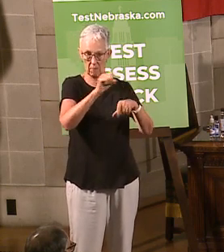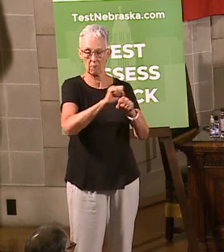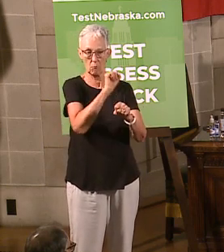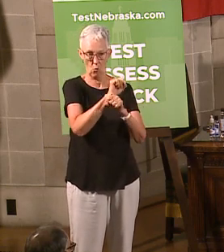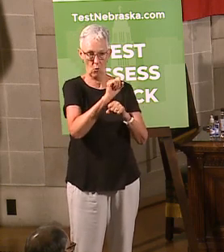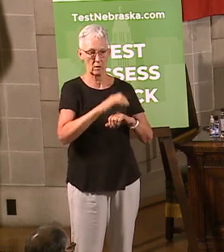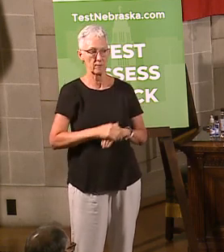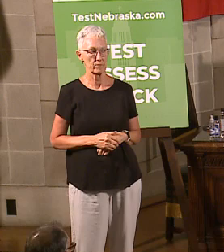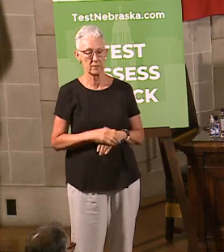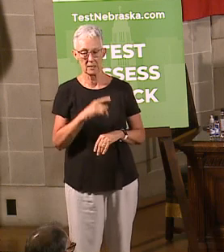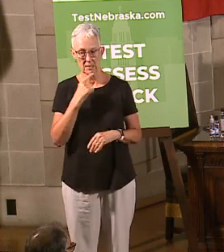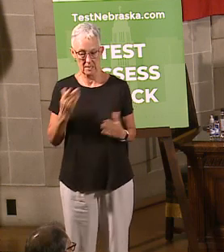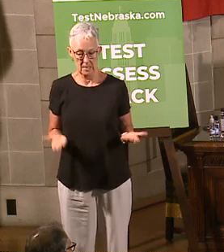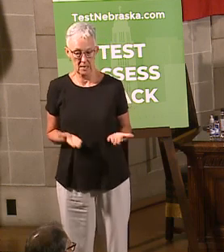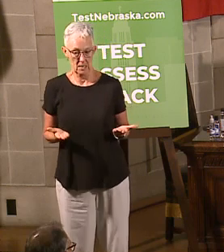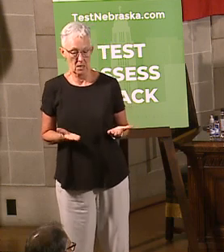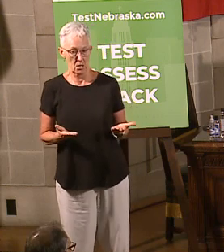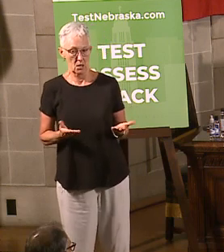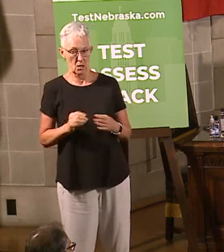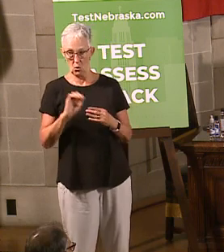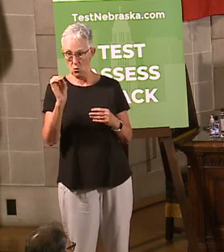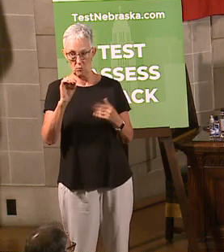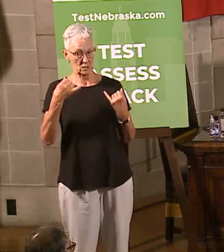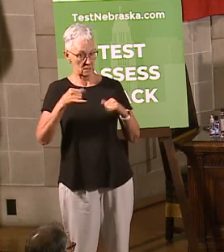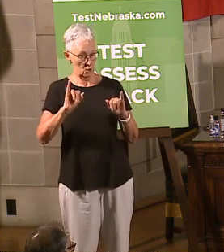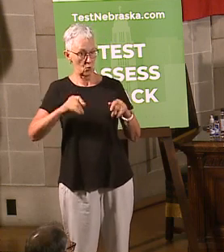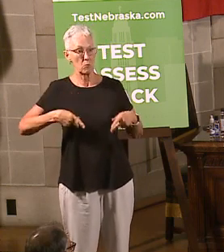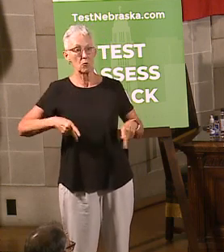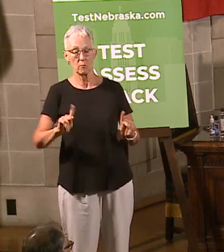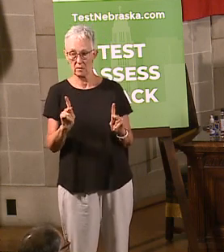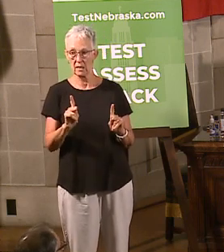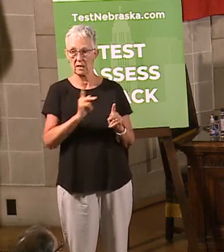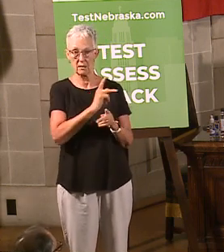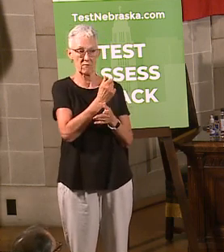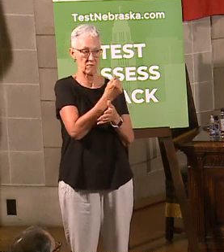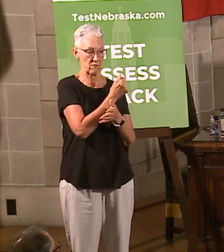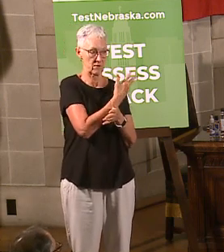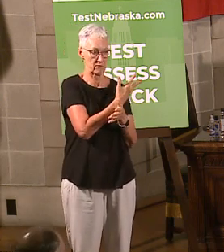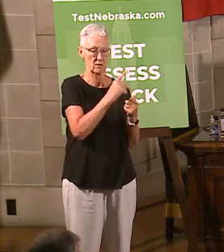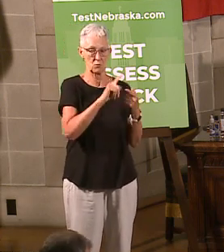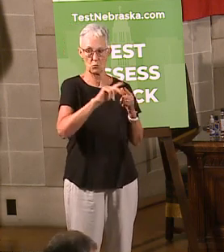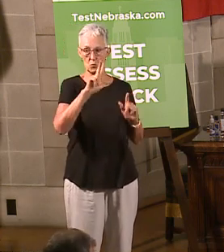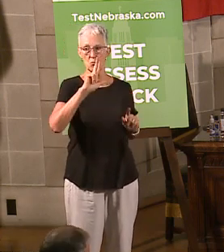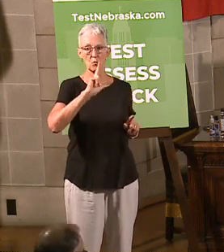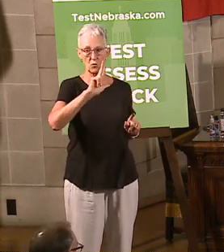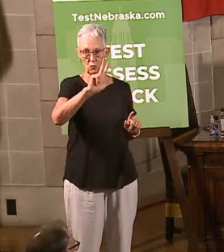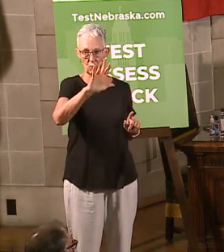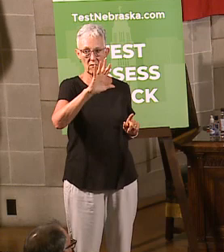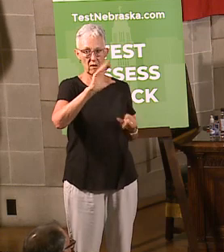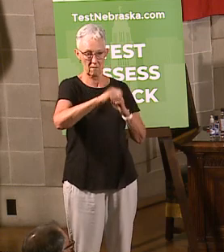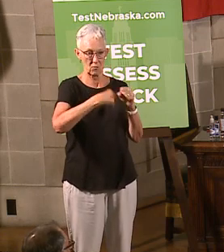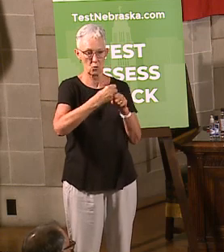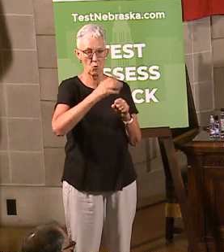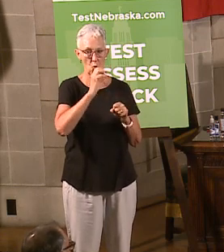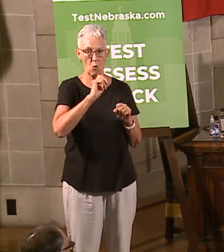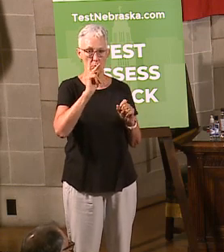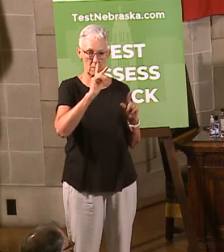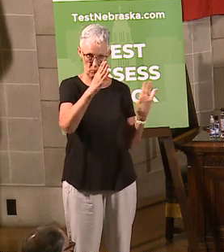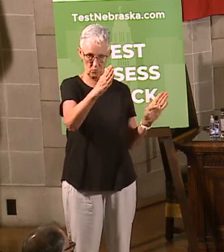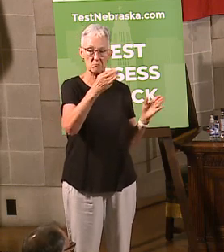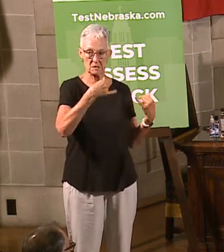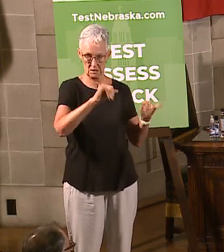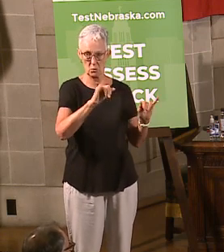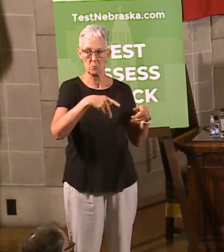prioritizing 15 to 35-year-olds, but we will be looking at broadening that as well down the road. So please stay tuned for